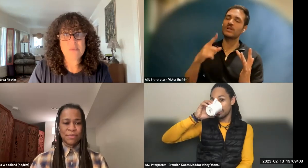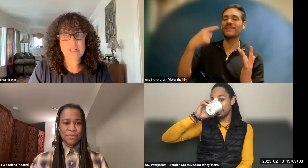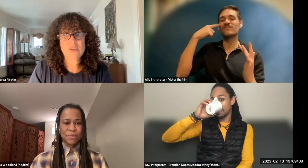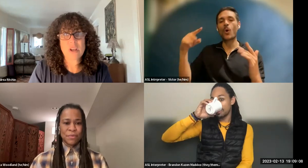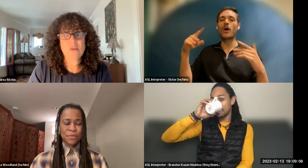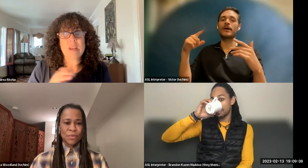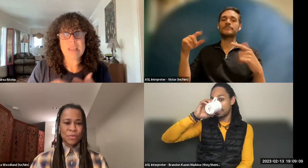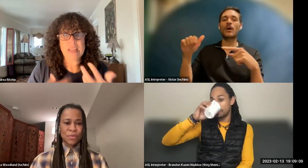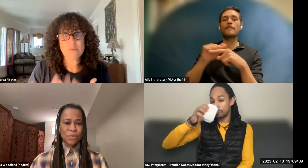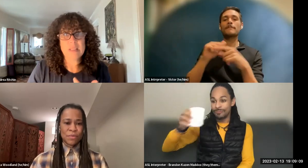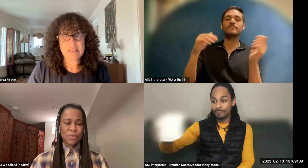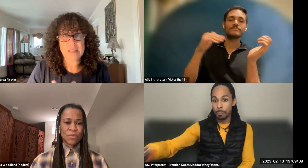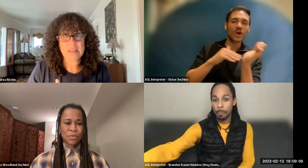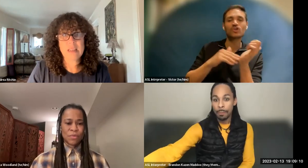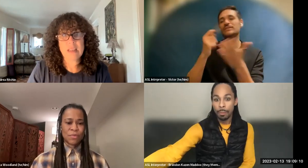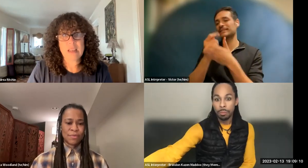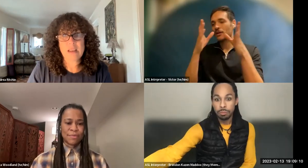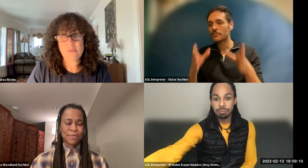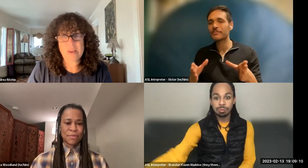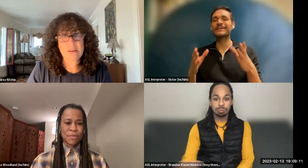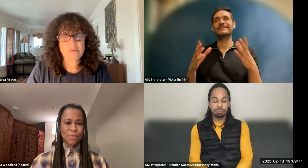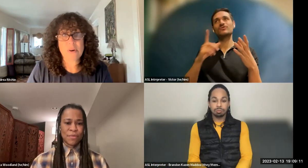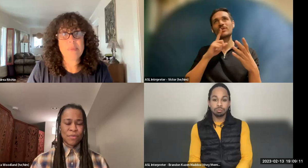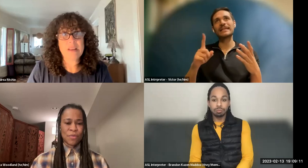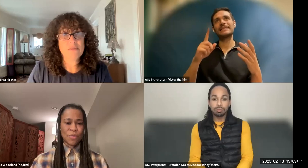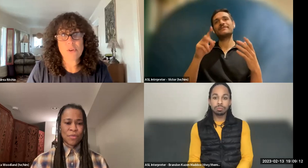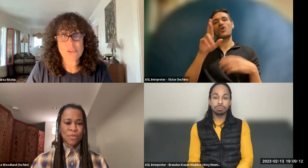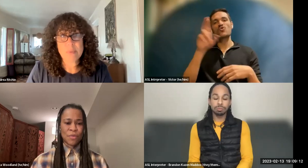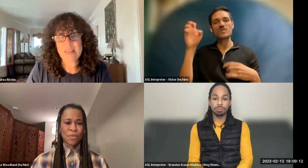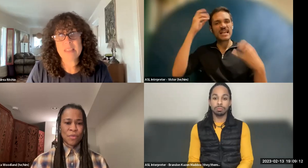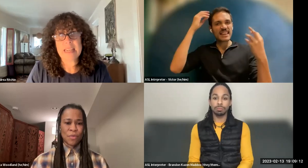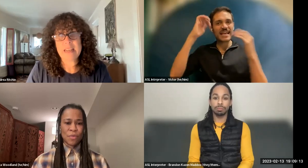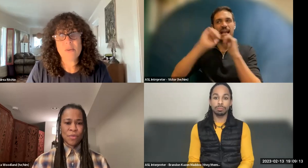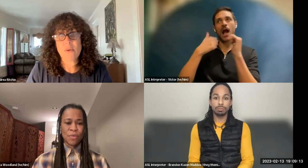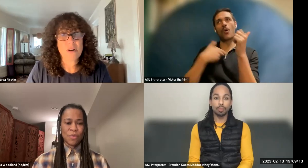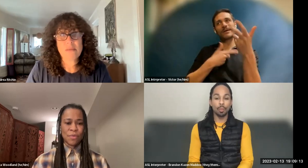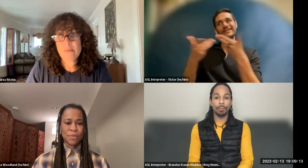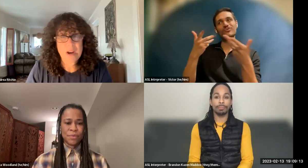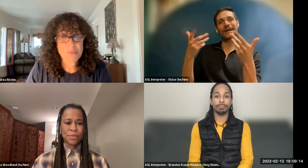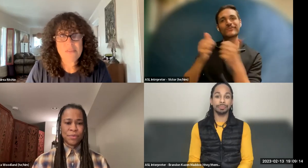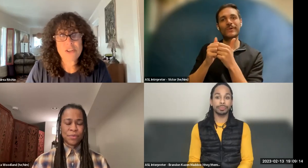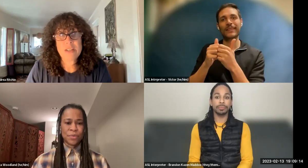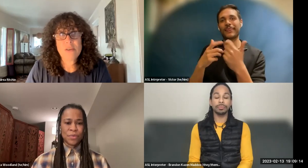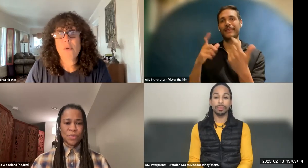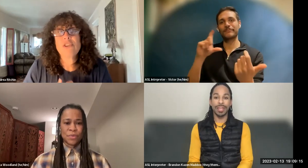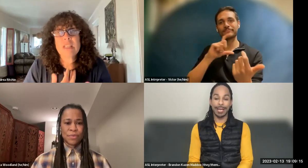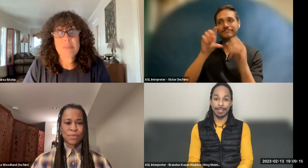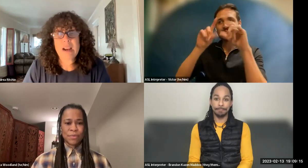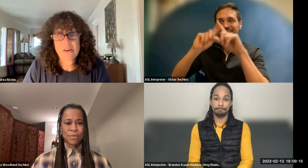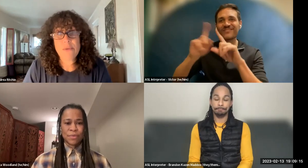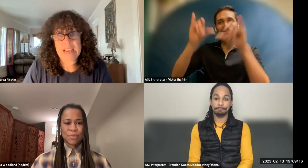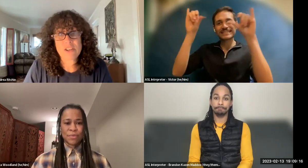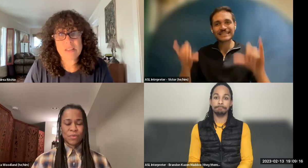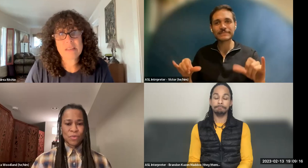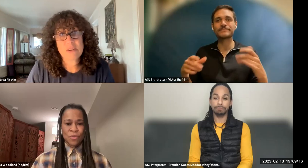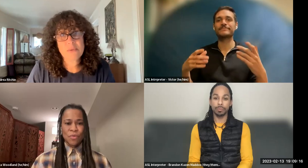the ways in which we engage in policing, whether we're being forced to by the state or by our profession or just